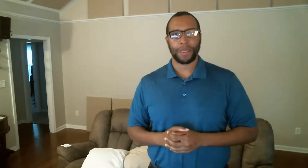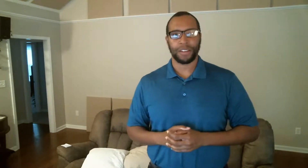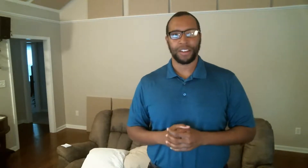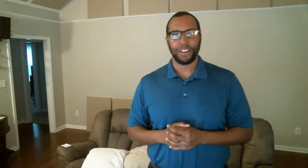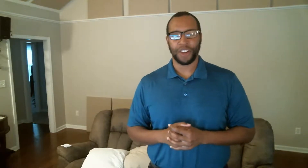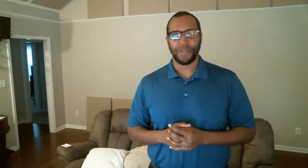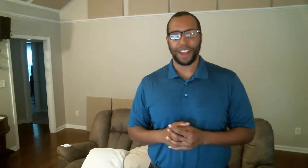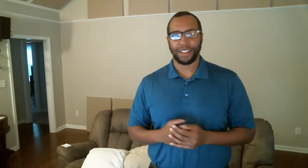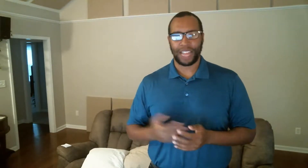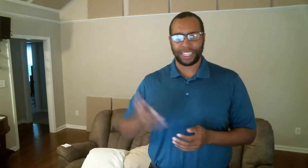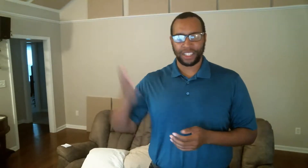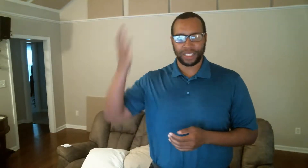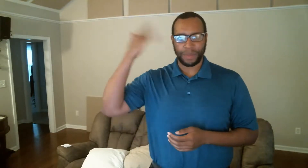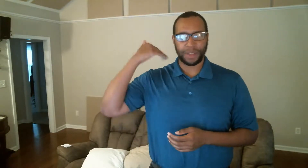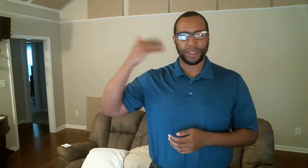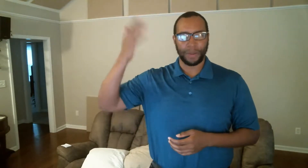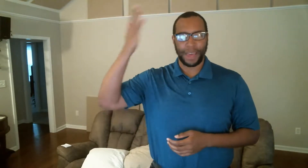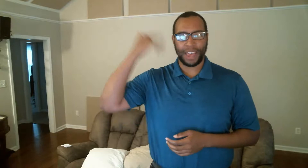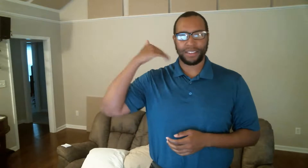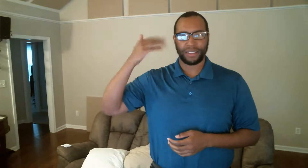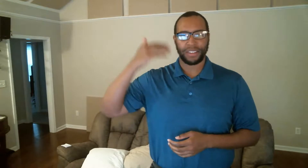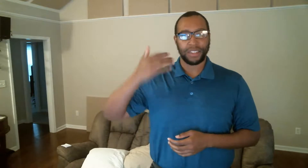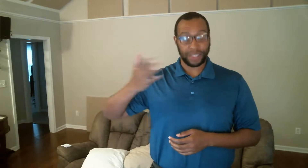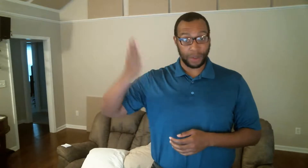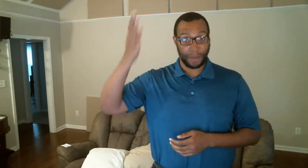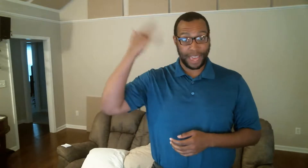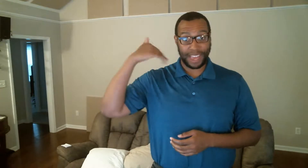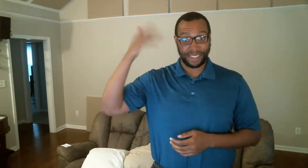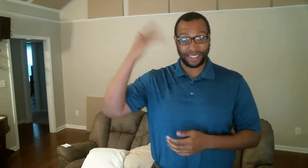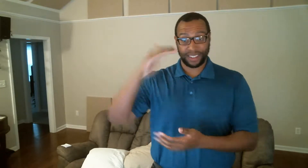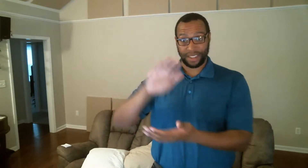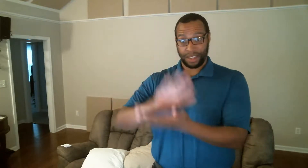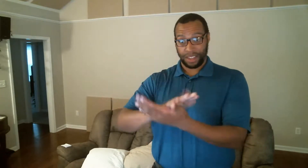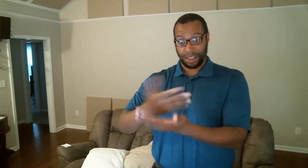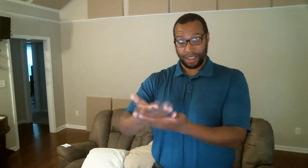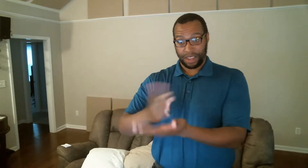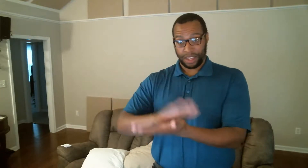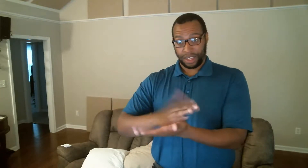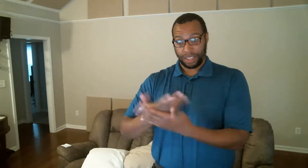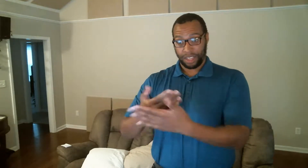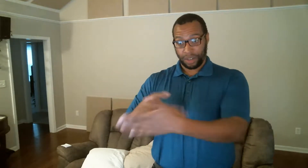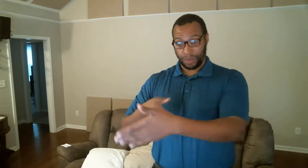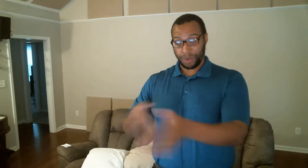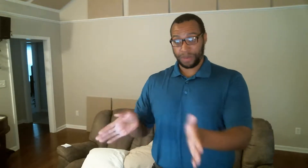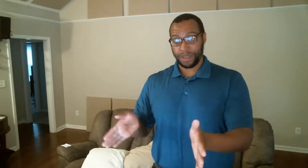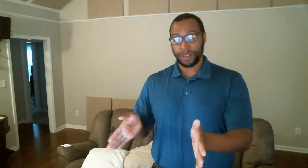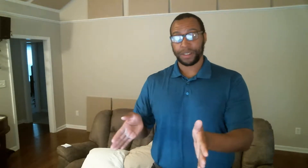No, you're right. I cooked a meal, so past. So past, cook room,